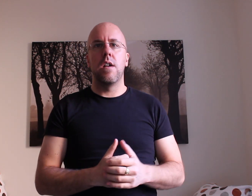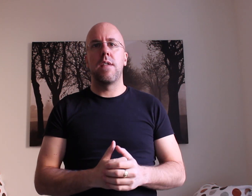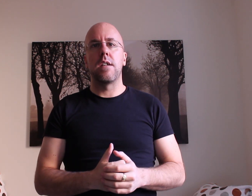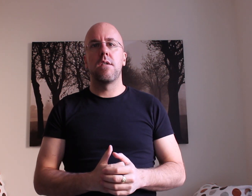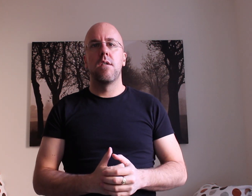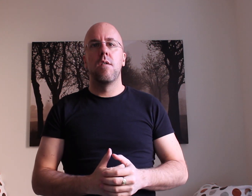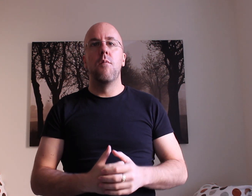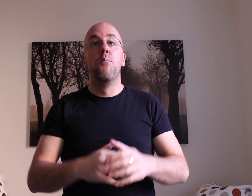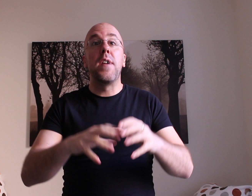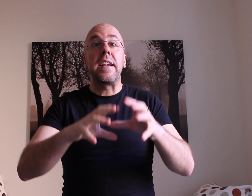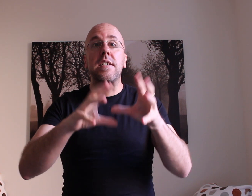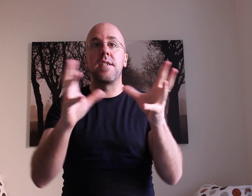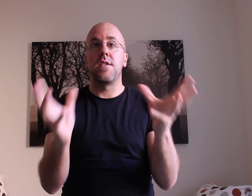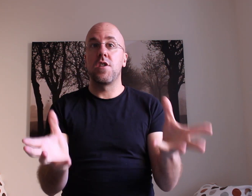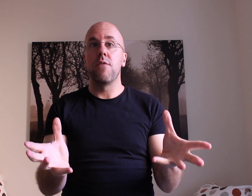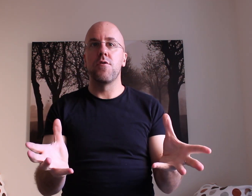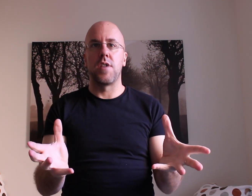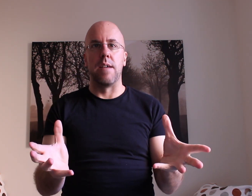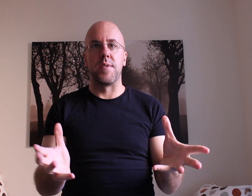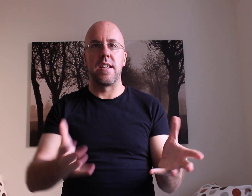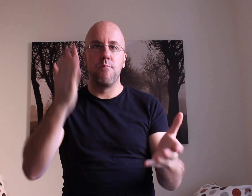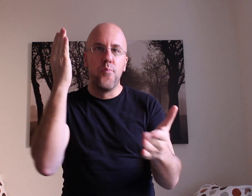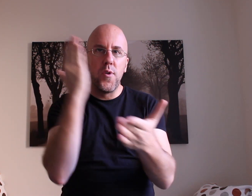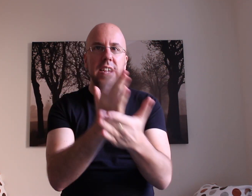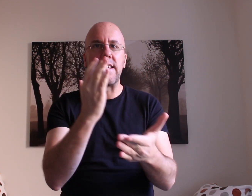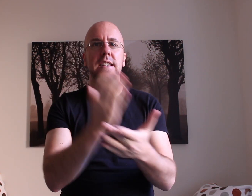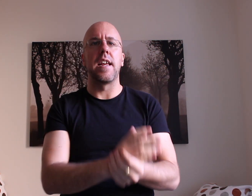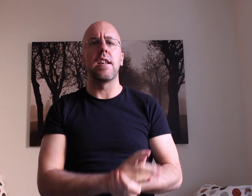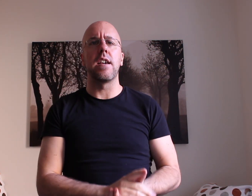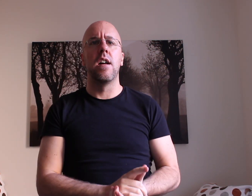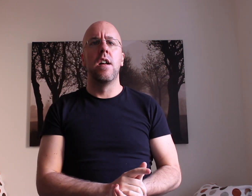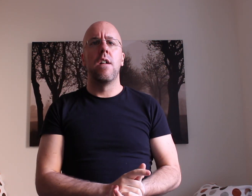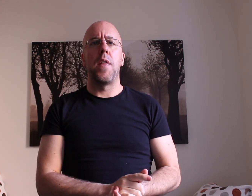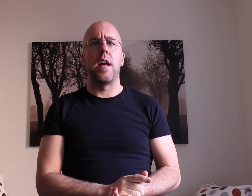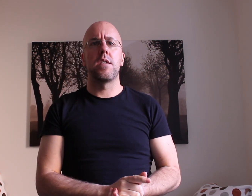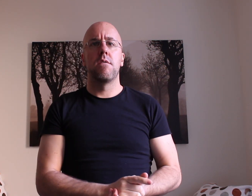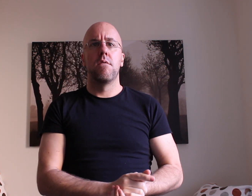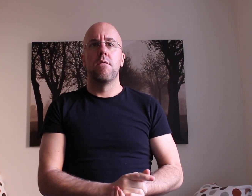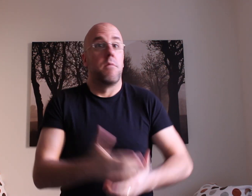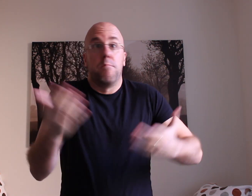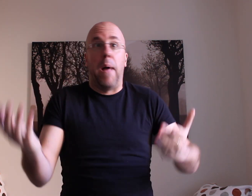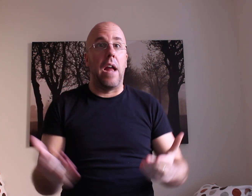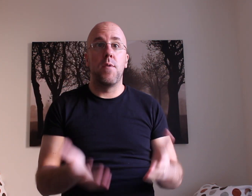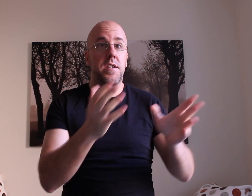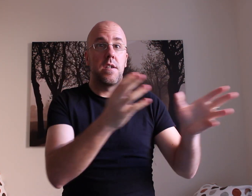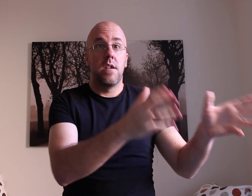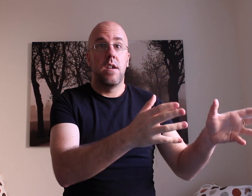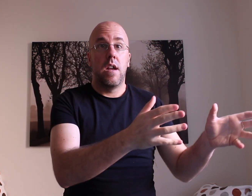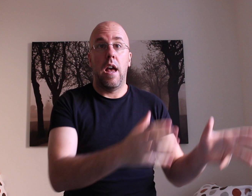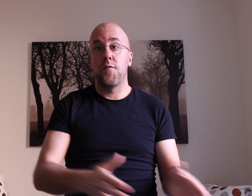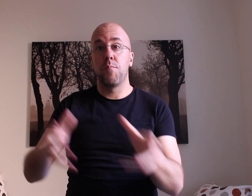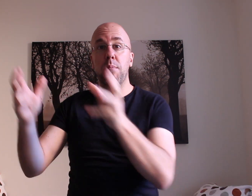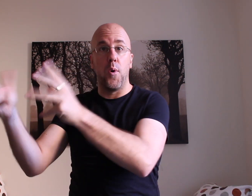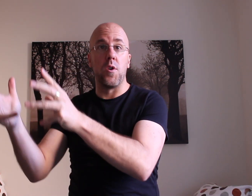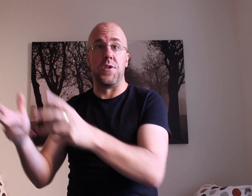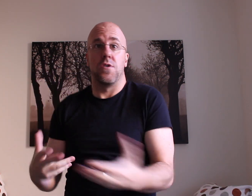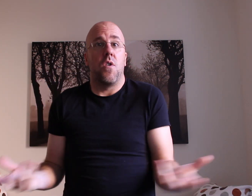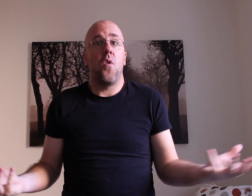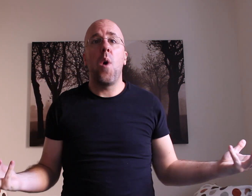that breaks stereotypes, that breaks this idea that pirates have to be boys. No,